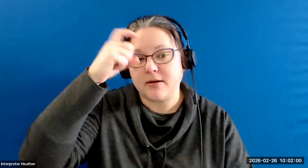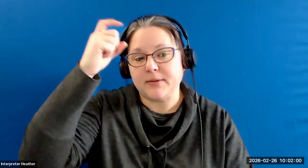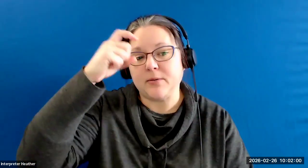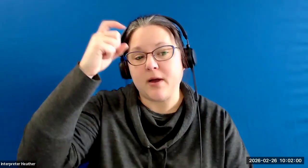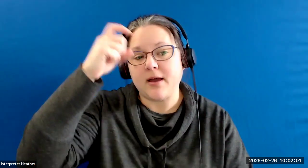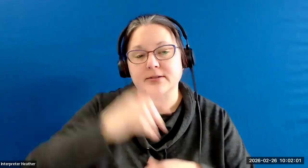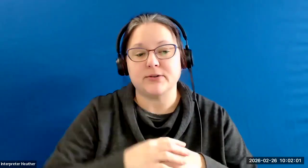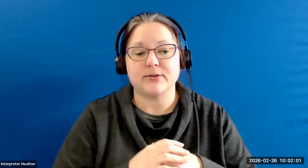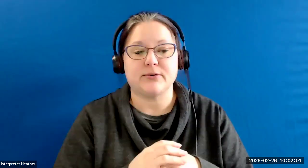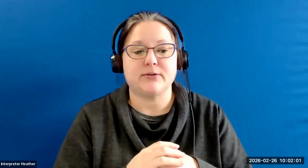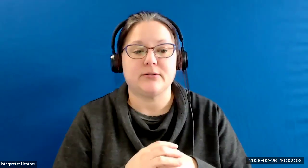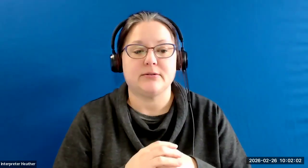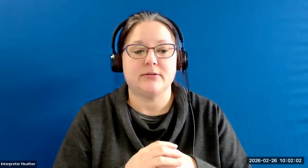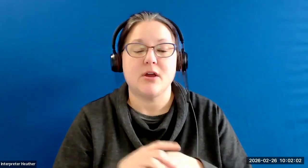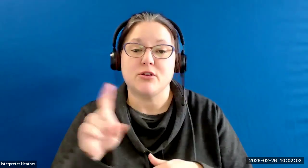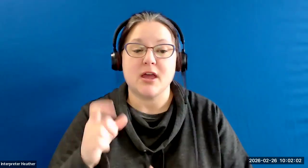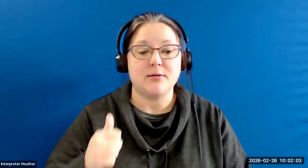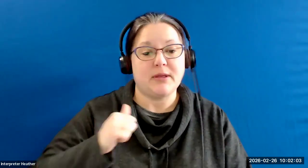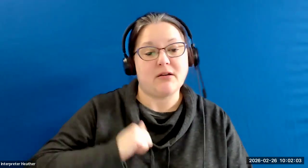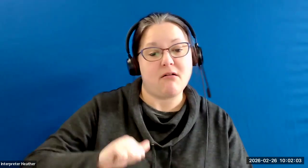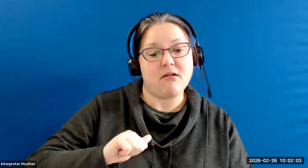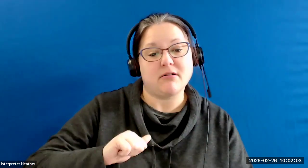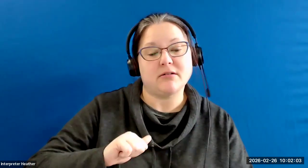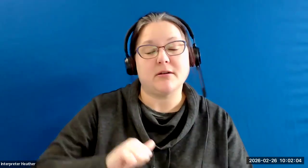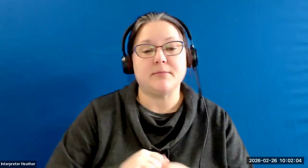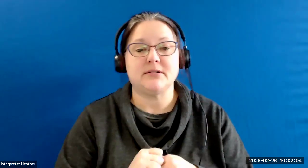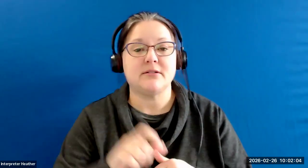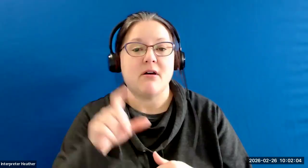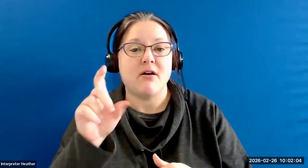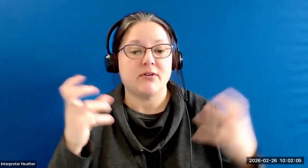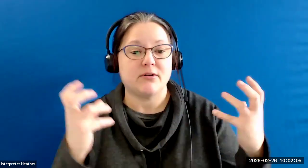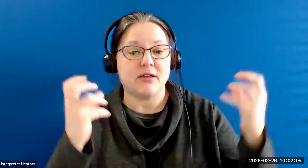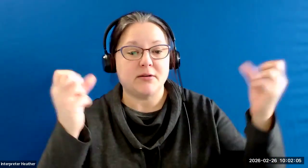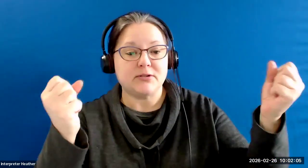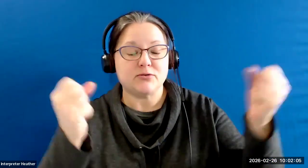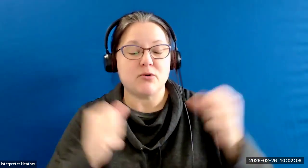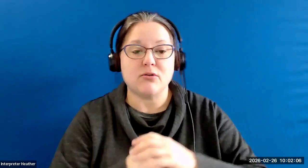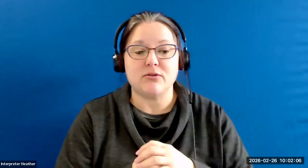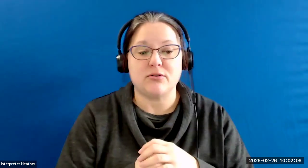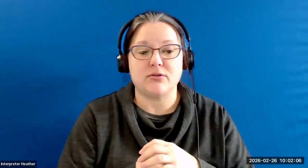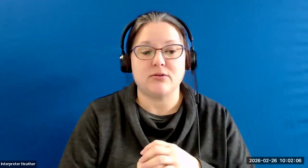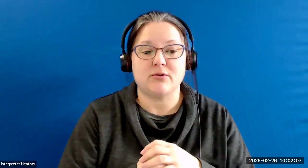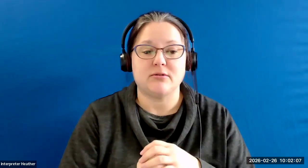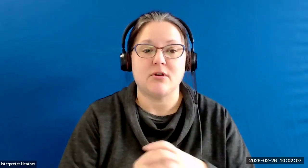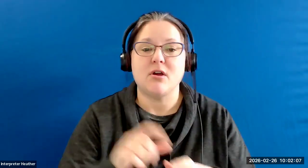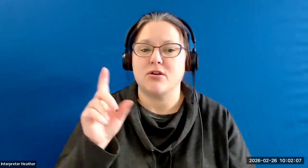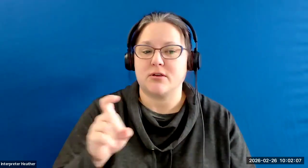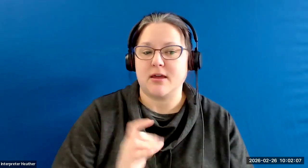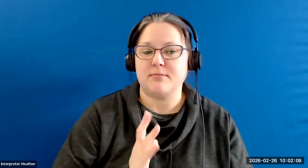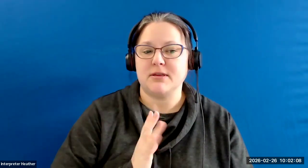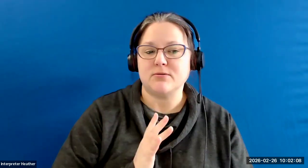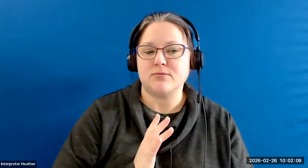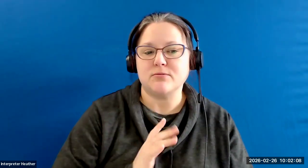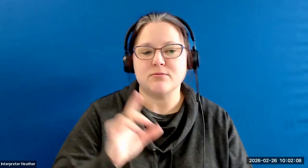be wiser. You gotta be hard, you gotta be tough, you gotta be stronger. You gotta